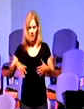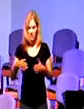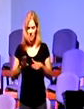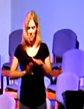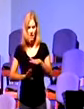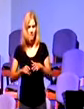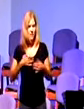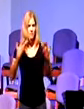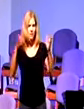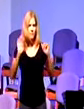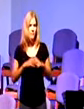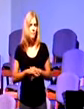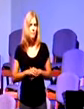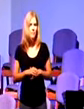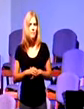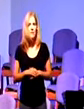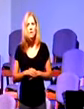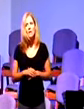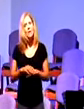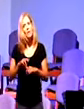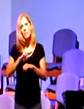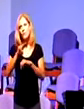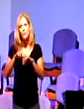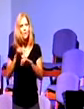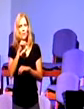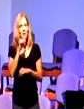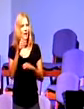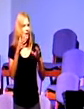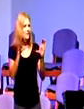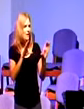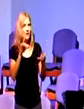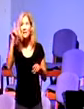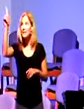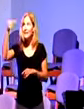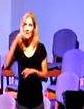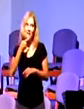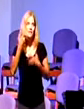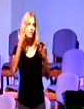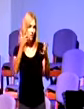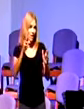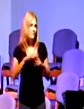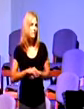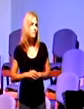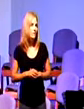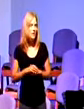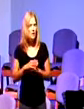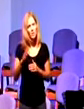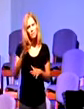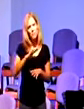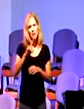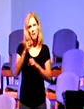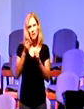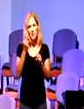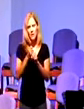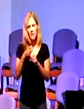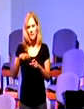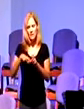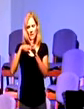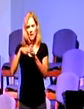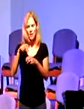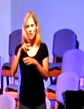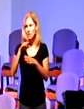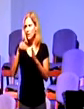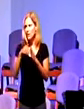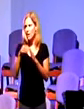I was done. But of course, we are not done until he says we are. So after about a year at the detention center, I